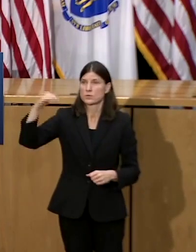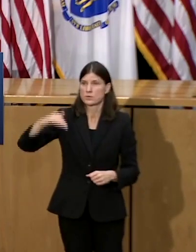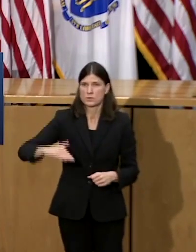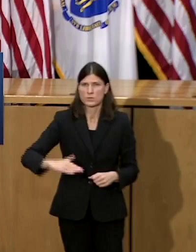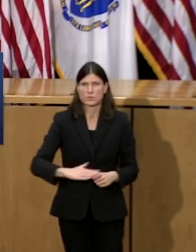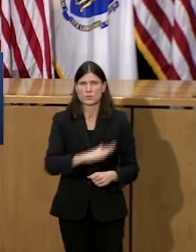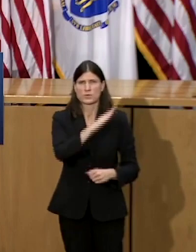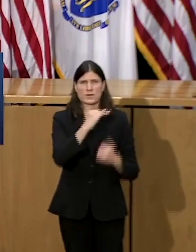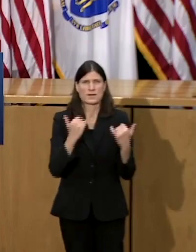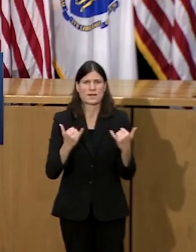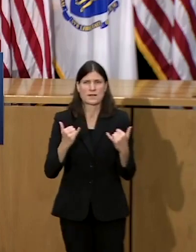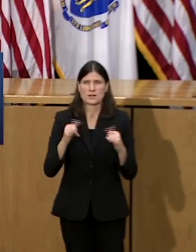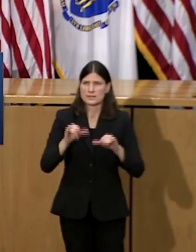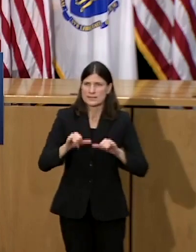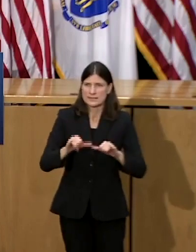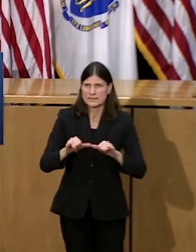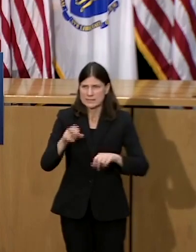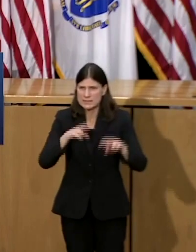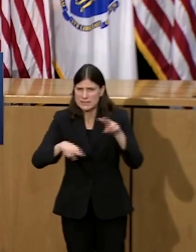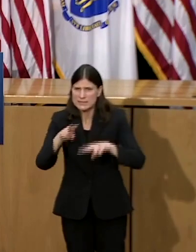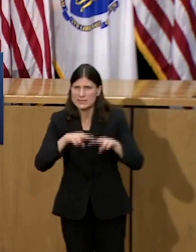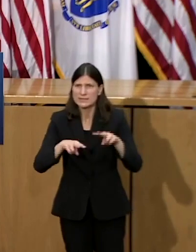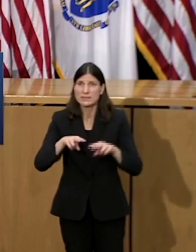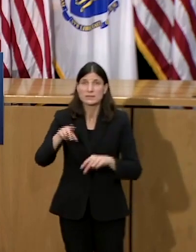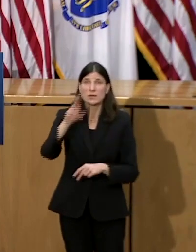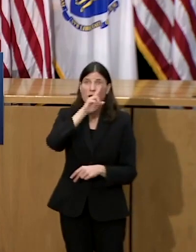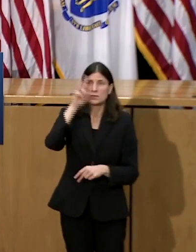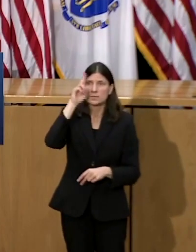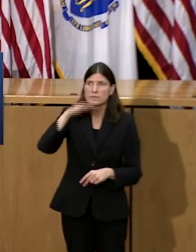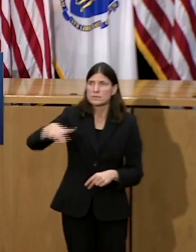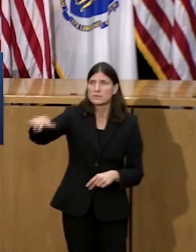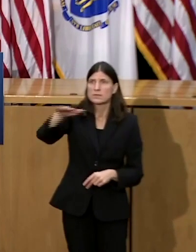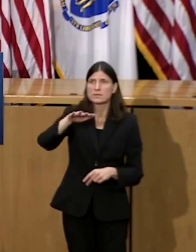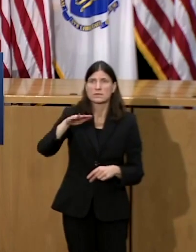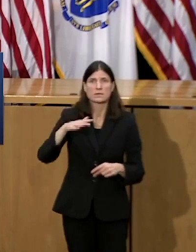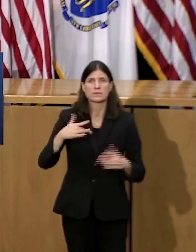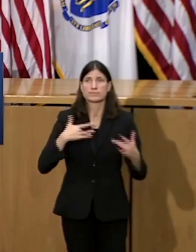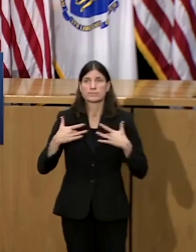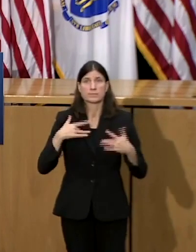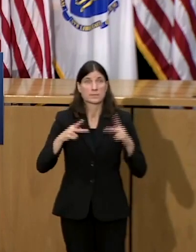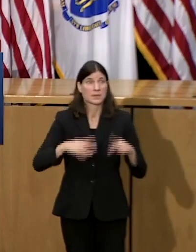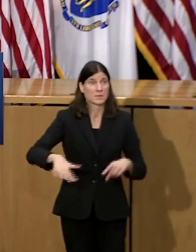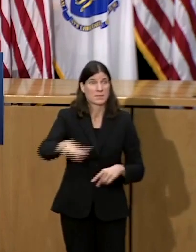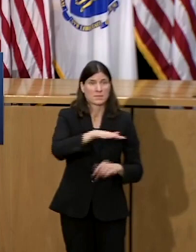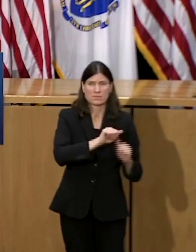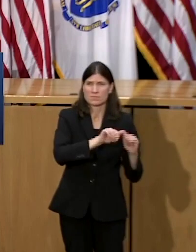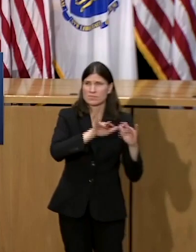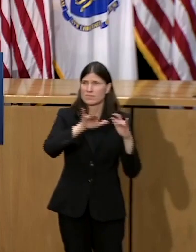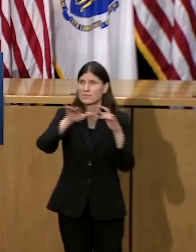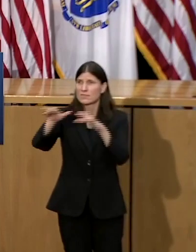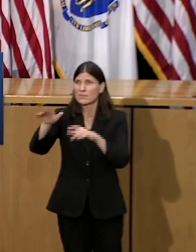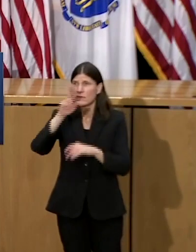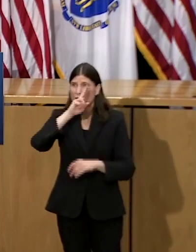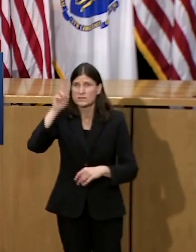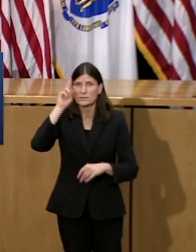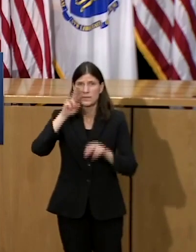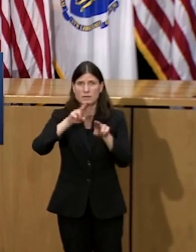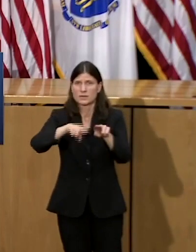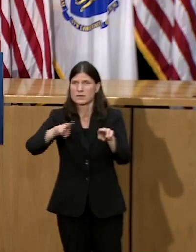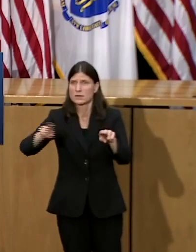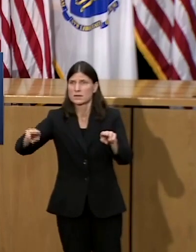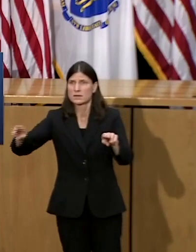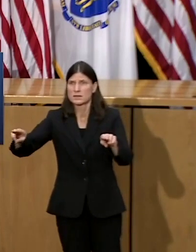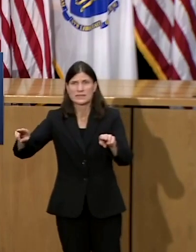that hospitals risk getting overwhelmed, and Massachusetts risks not having the life-saving medical care for